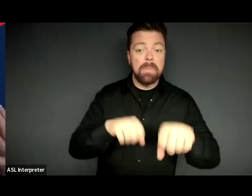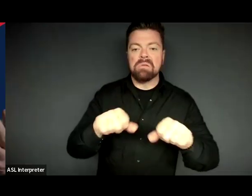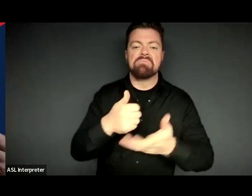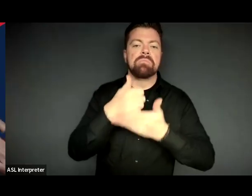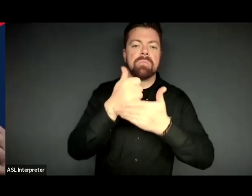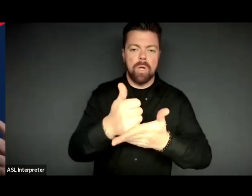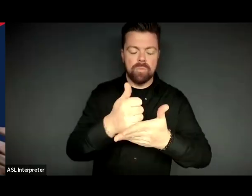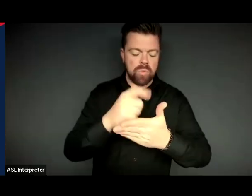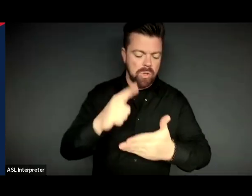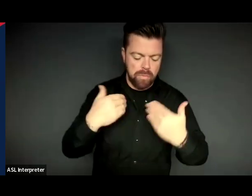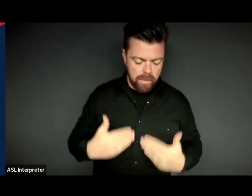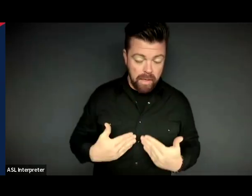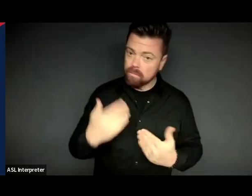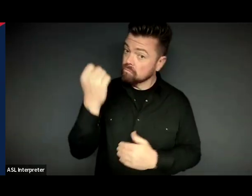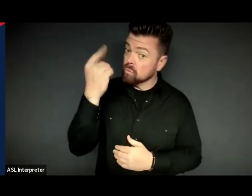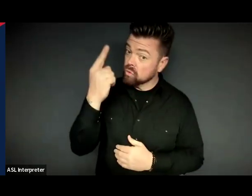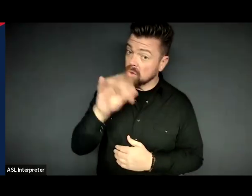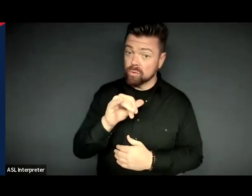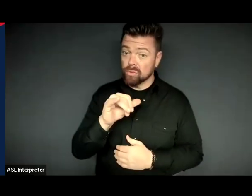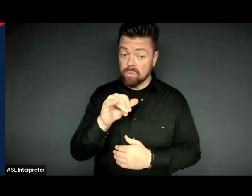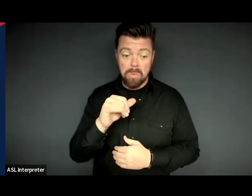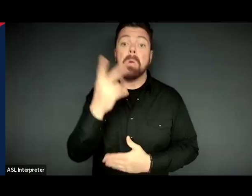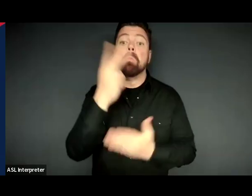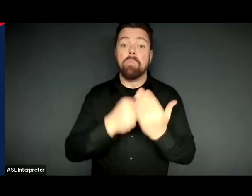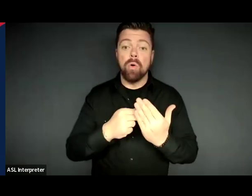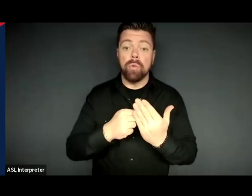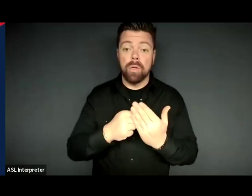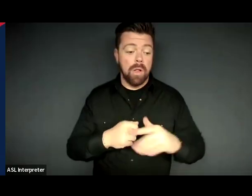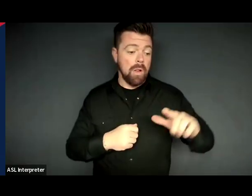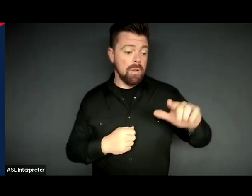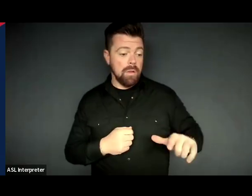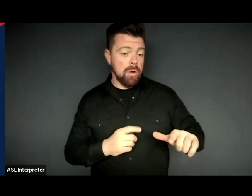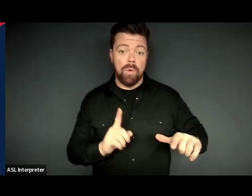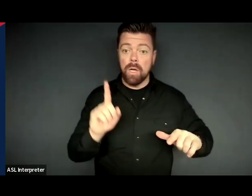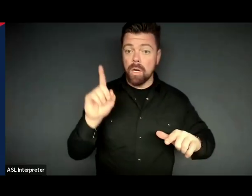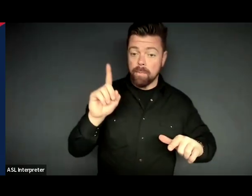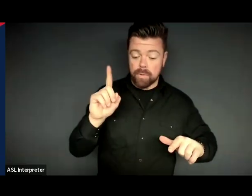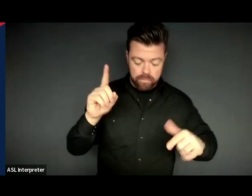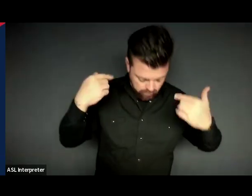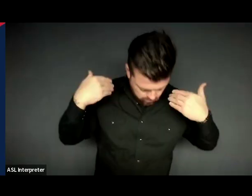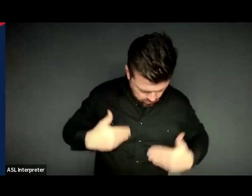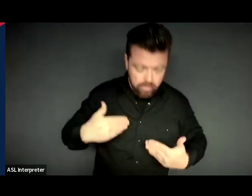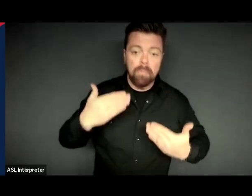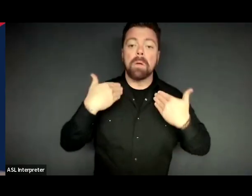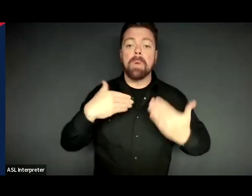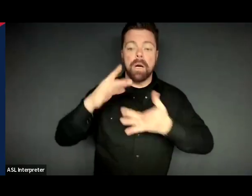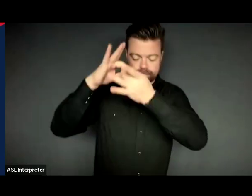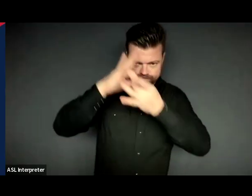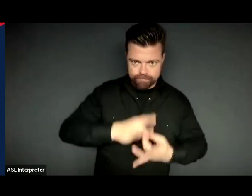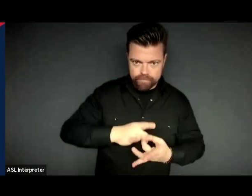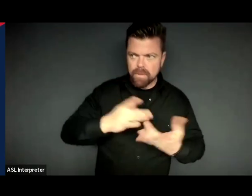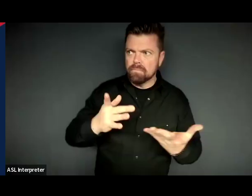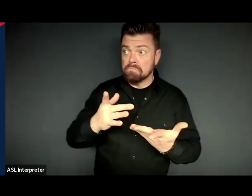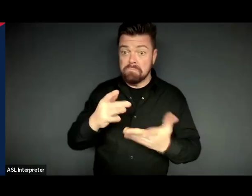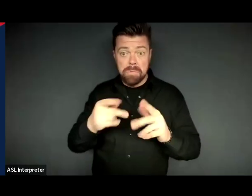forget, you have to do your upper body too if your upper body's affected. And people will tell me, "Oh, I exercise all the time." And well, what do you